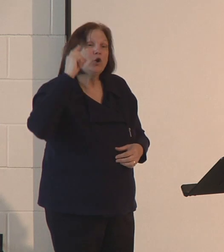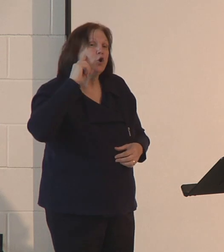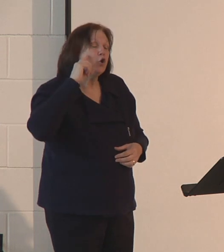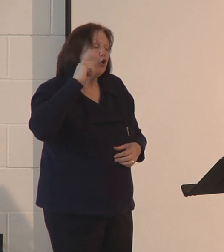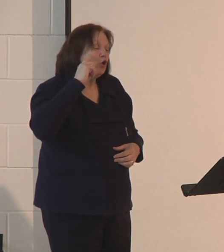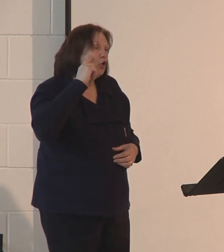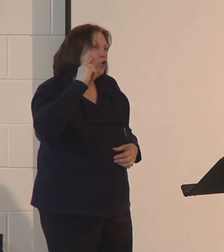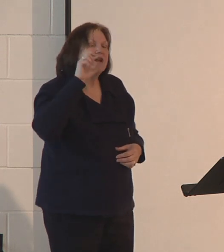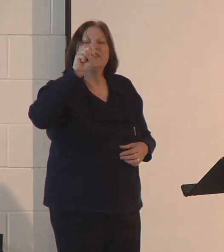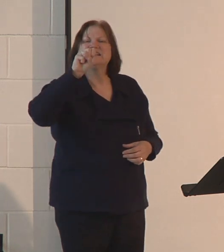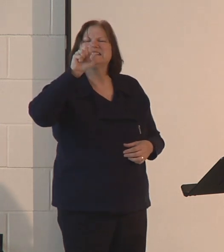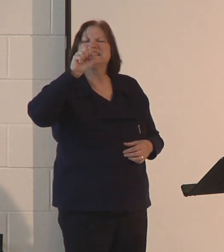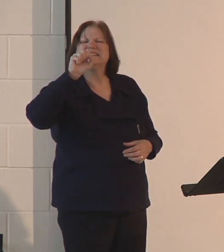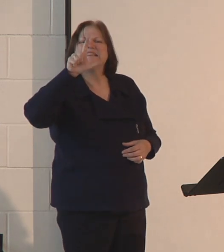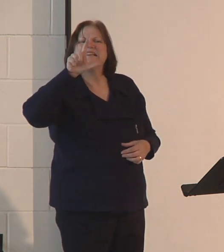SEALS?